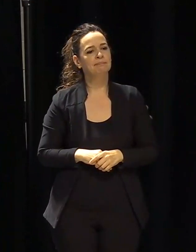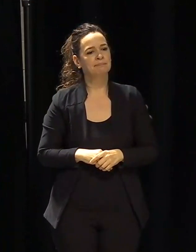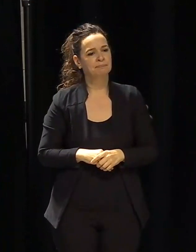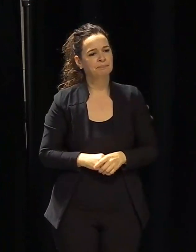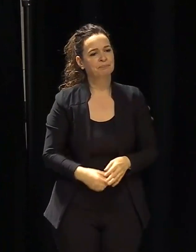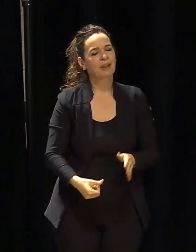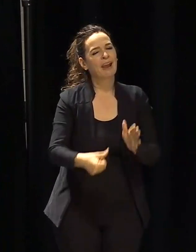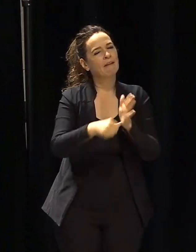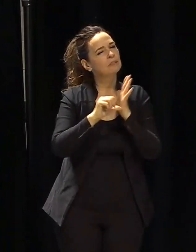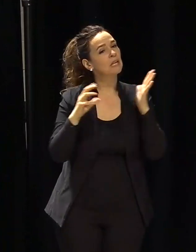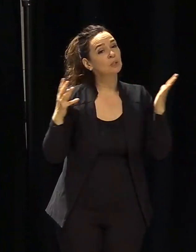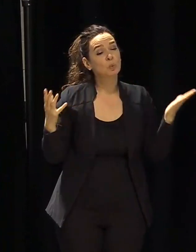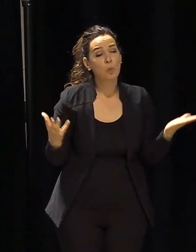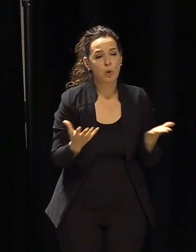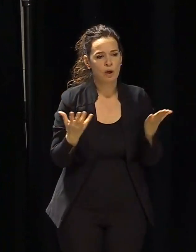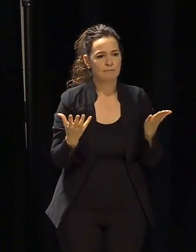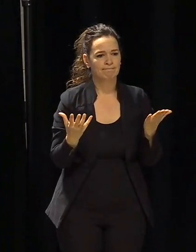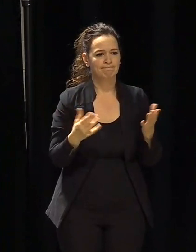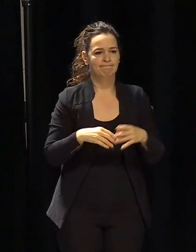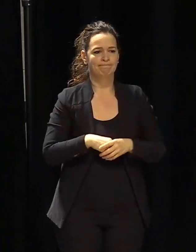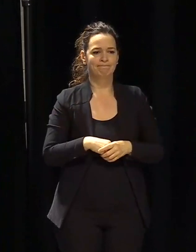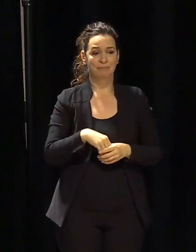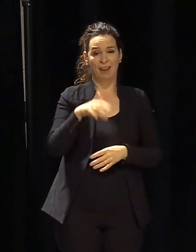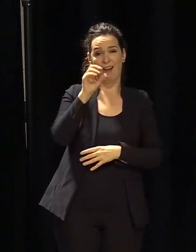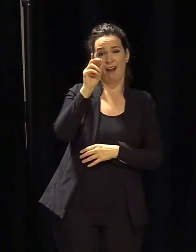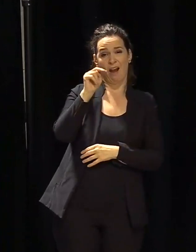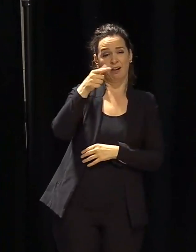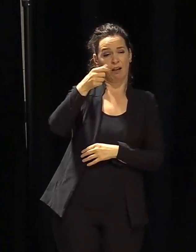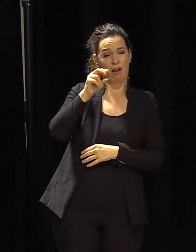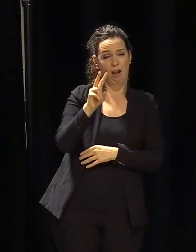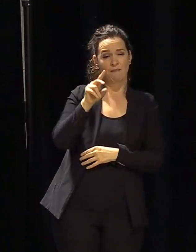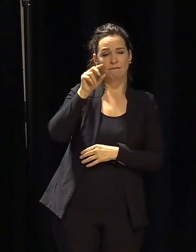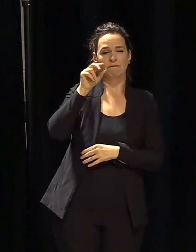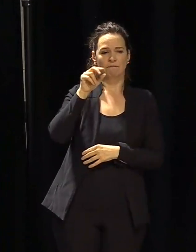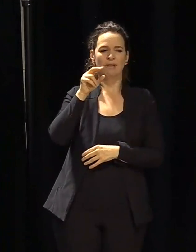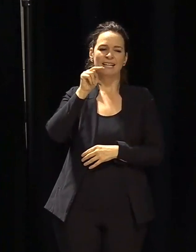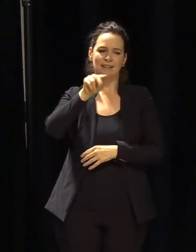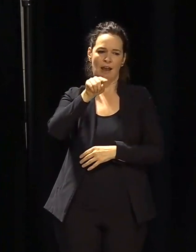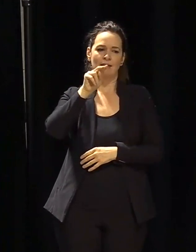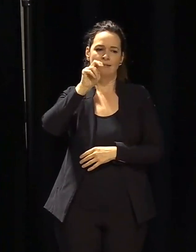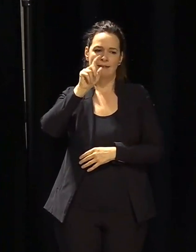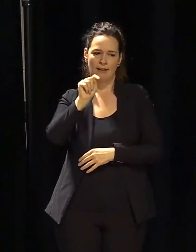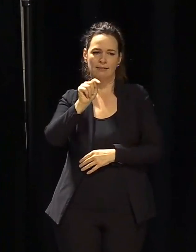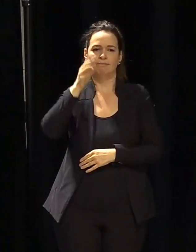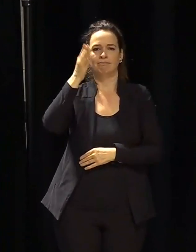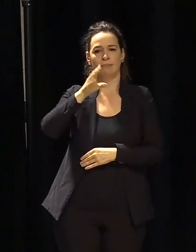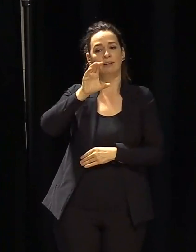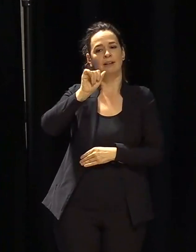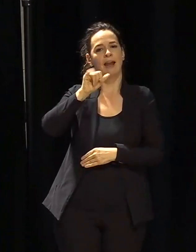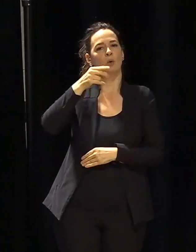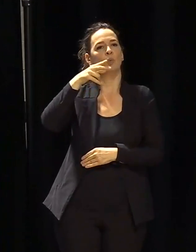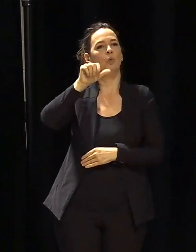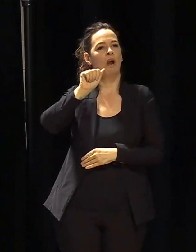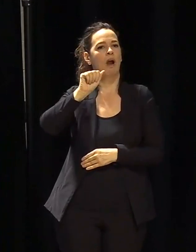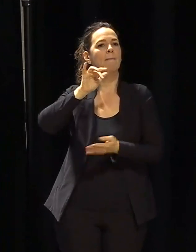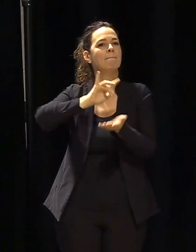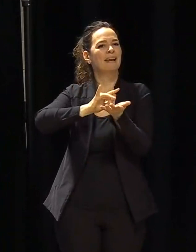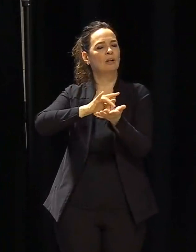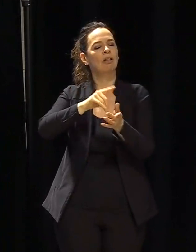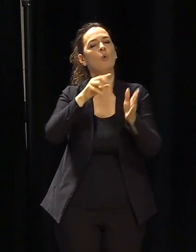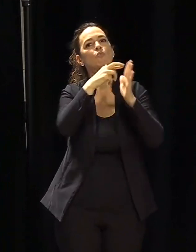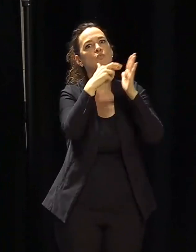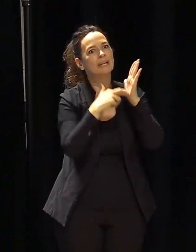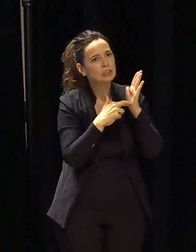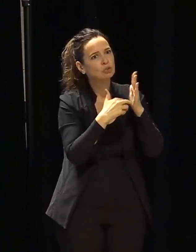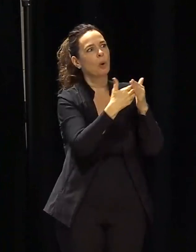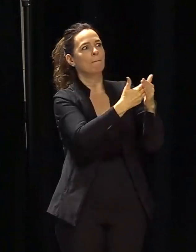ongov.net/Cayuga Medical. Again, Monday through Friday, 9 to 1 for that testing. Asymptomatic testing, it's